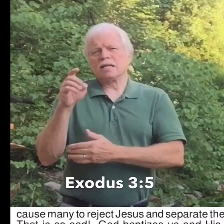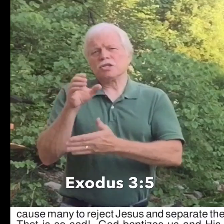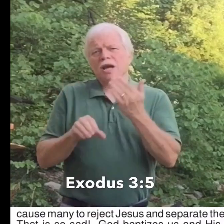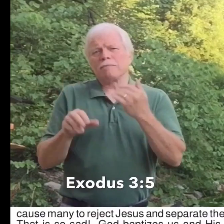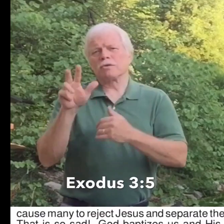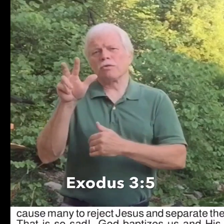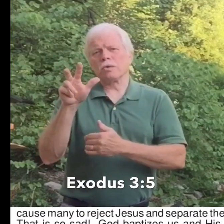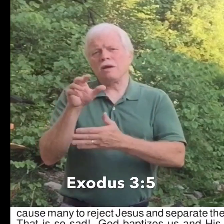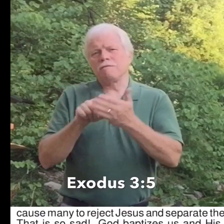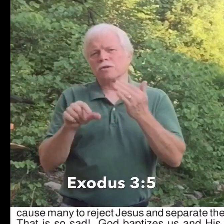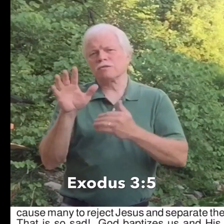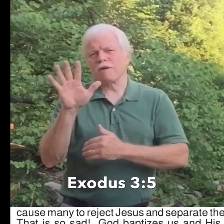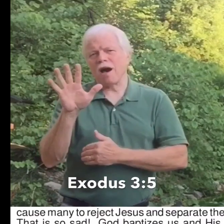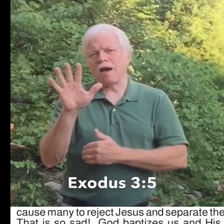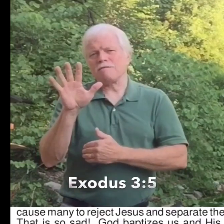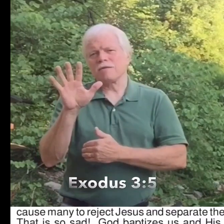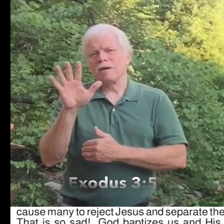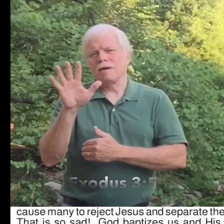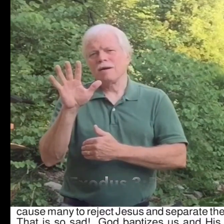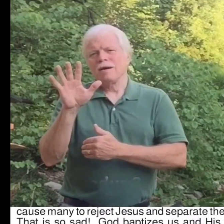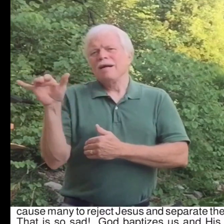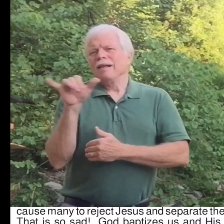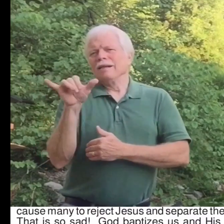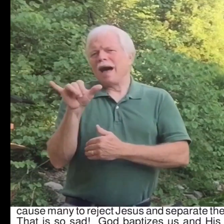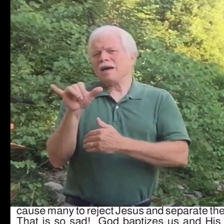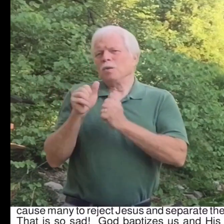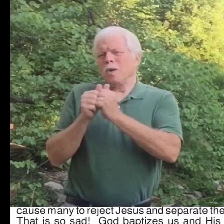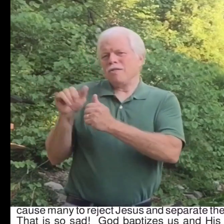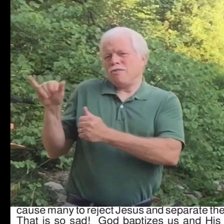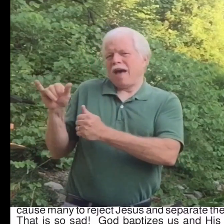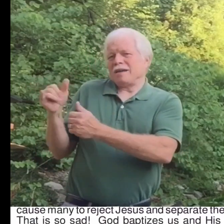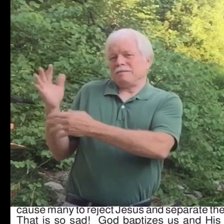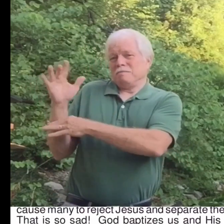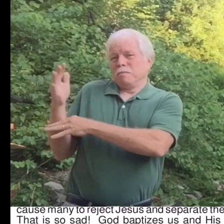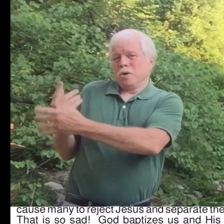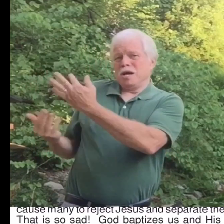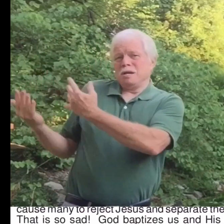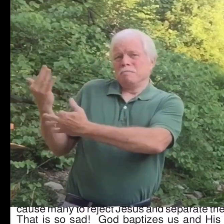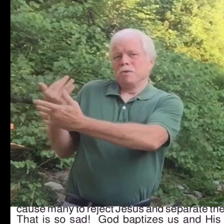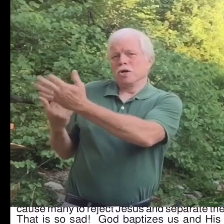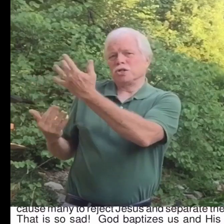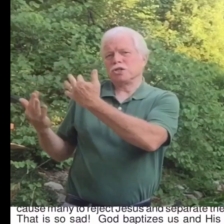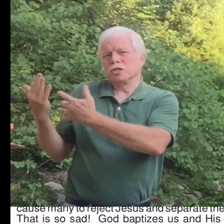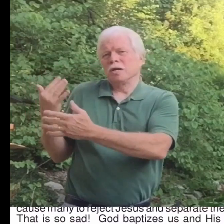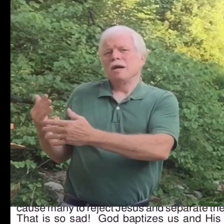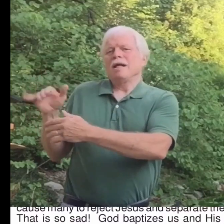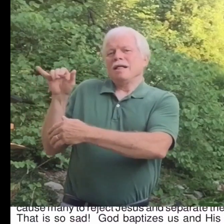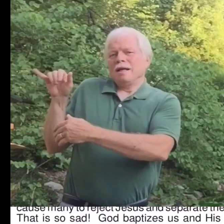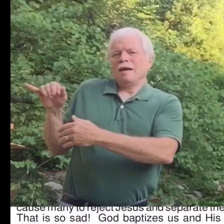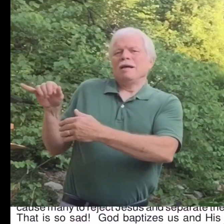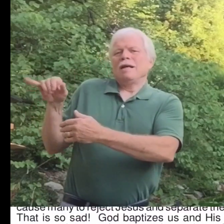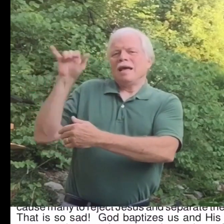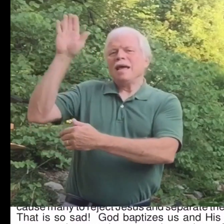Exodus chapter 3, verse 5. Like with that burning bush,